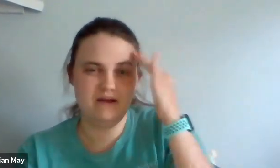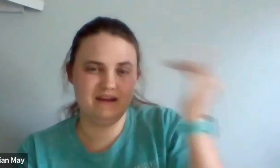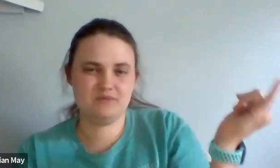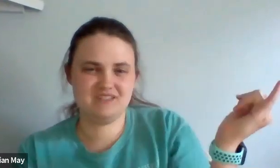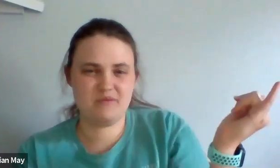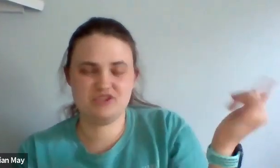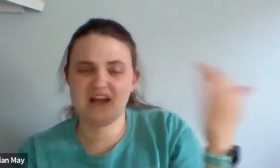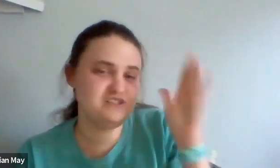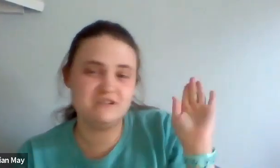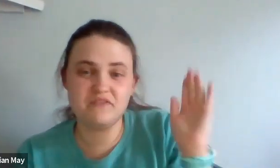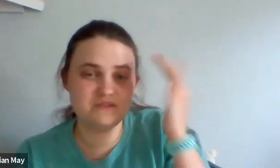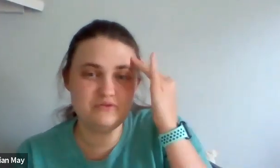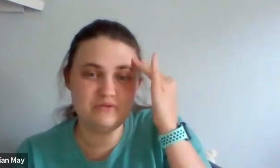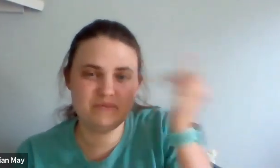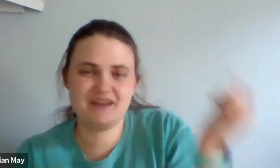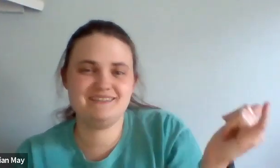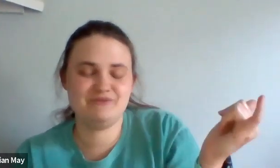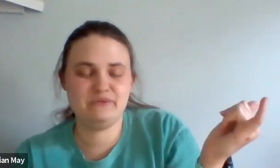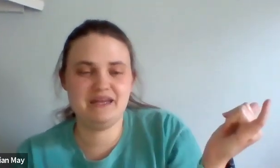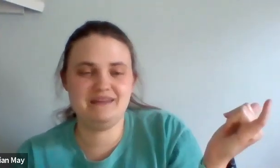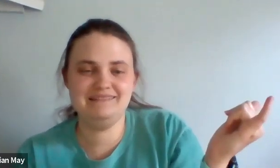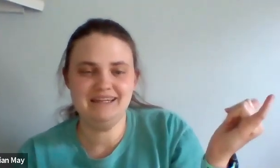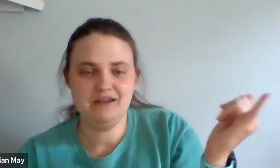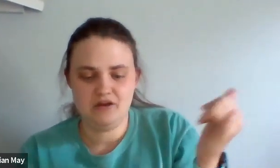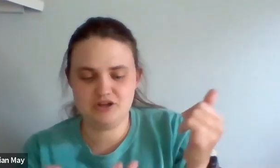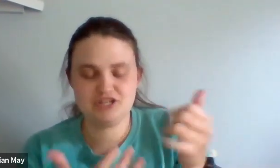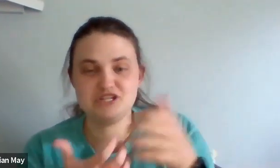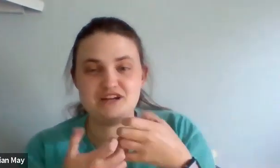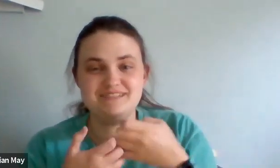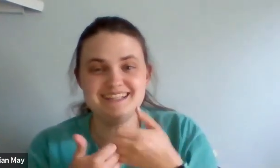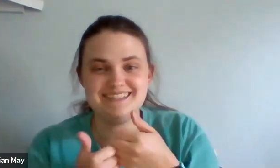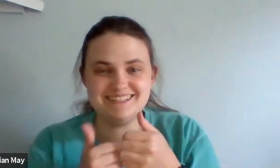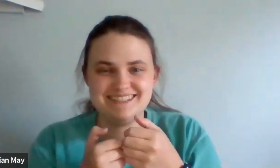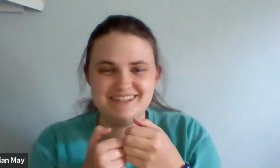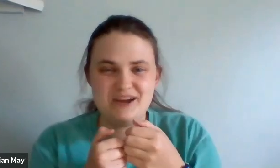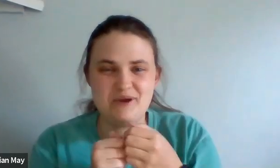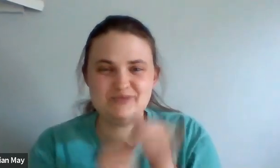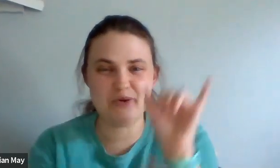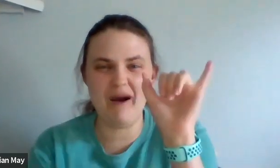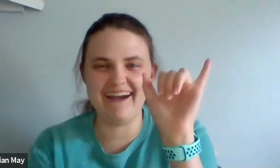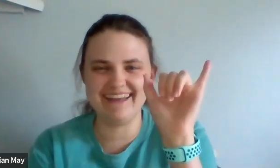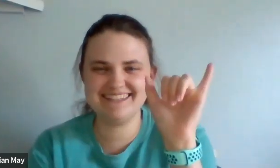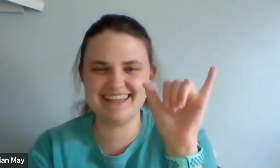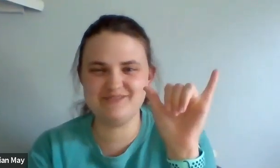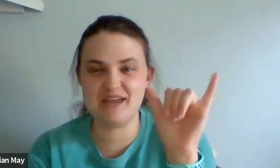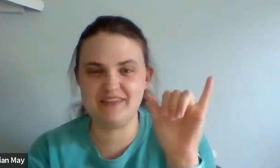And it comes in that motion. I just always thought that was cool because when our generation of texters, we always put Y instead of saying the